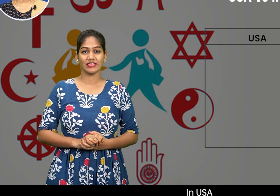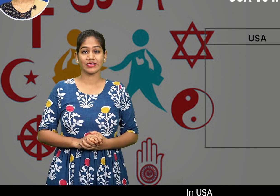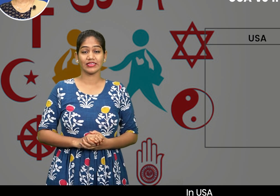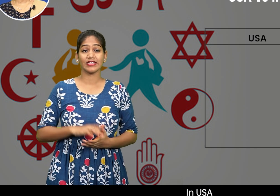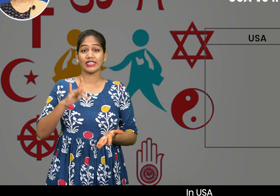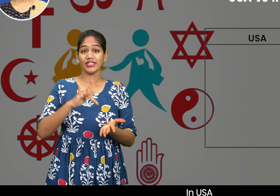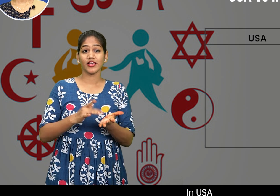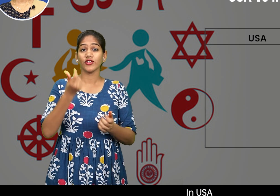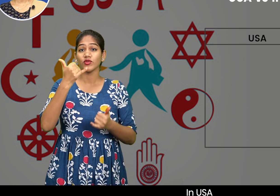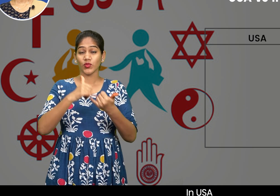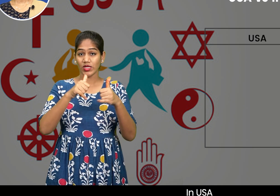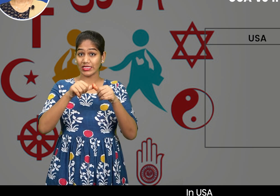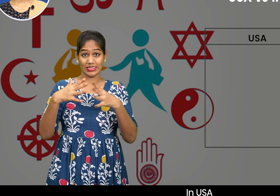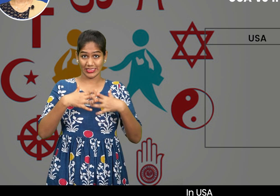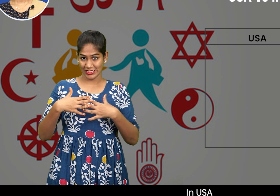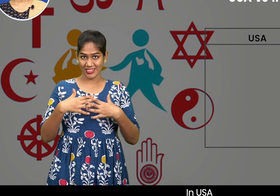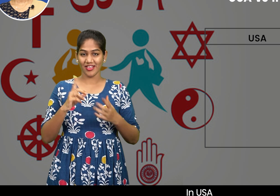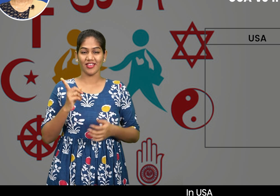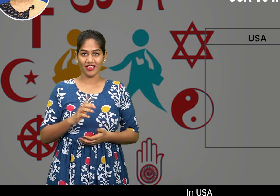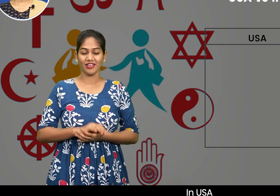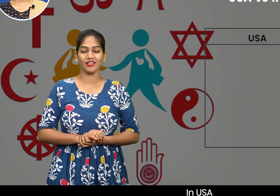In USA,